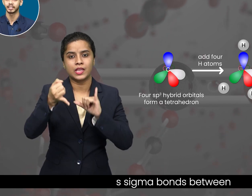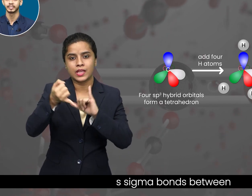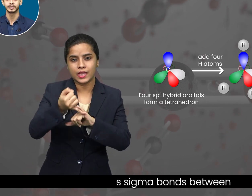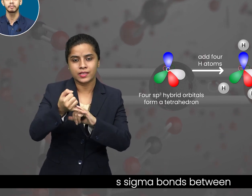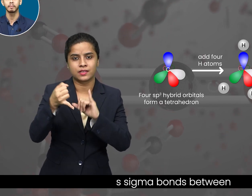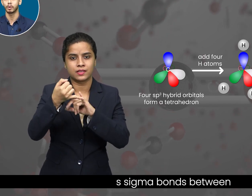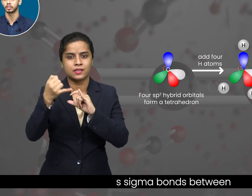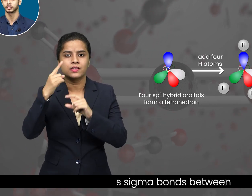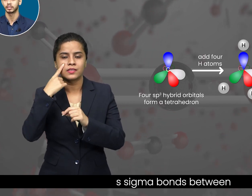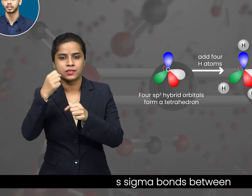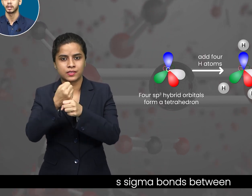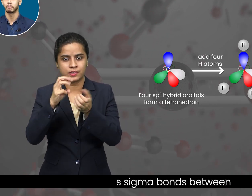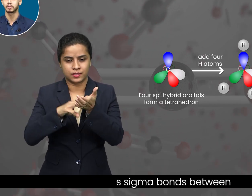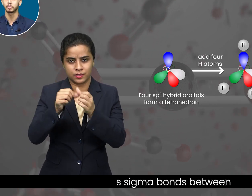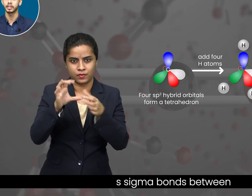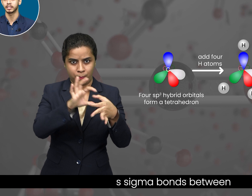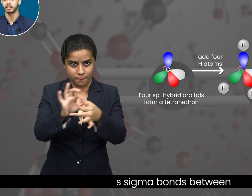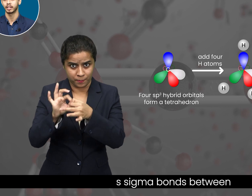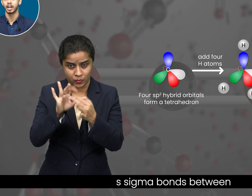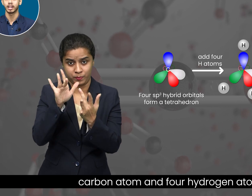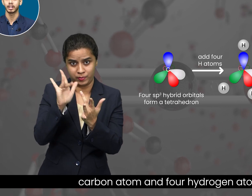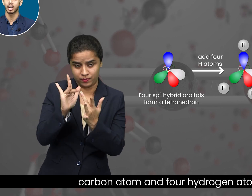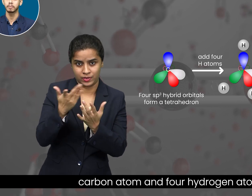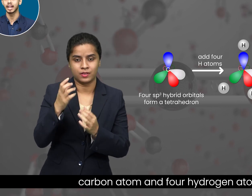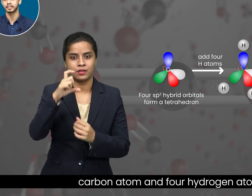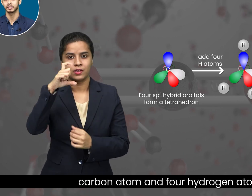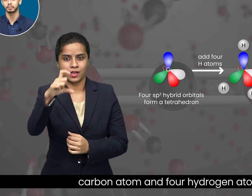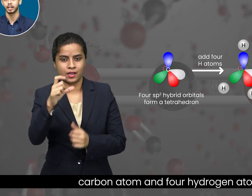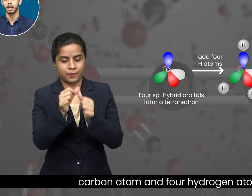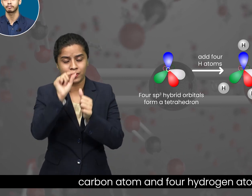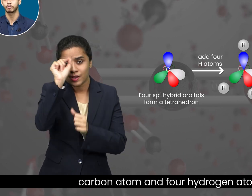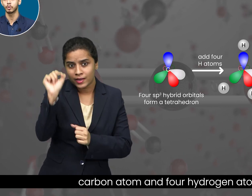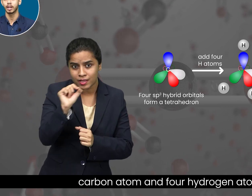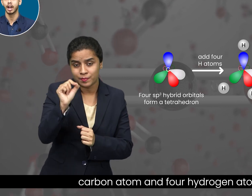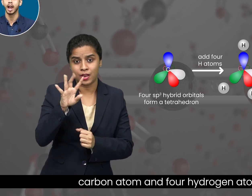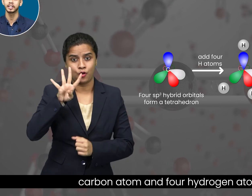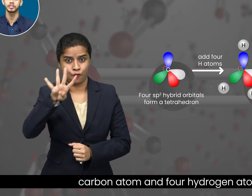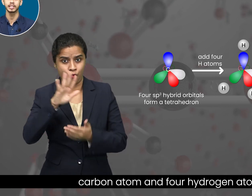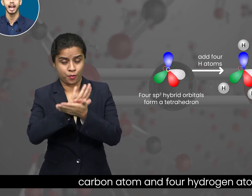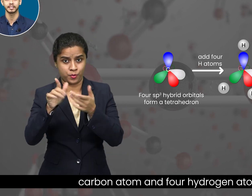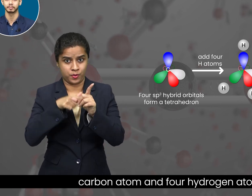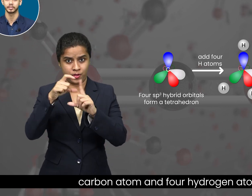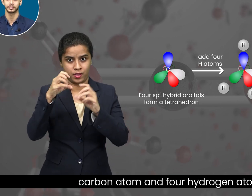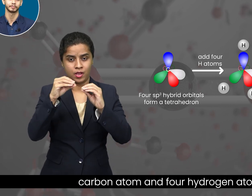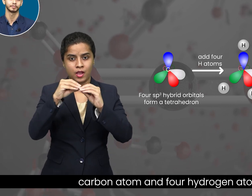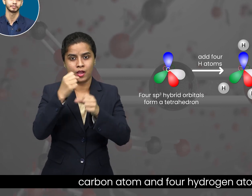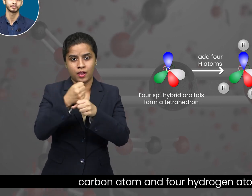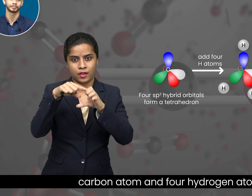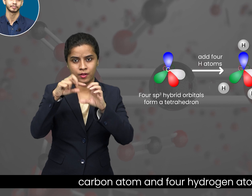s sigma bonds between carbon atom and 4 hydrogen